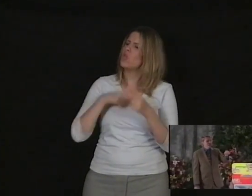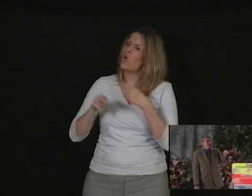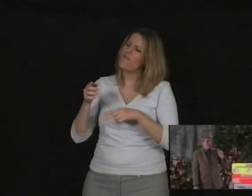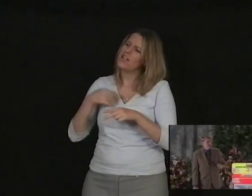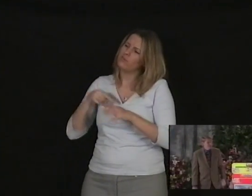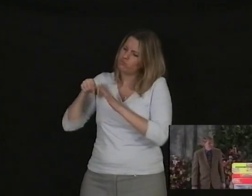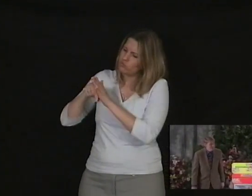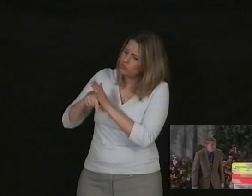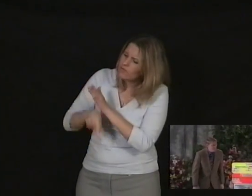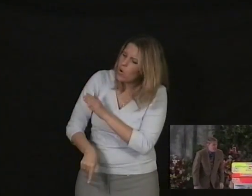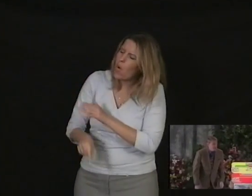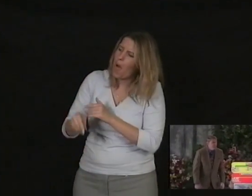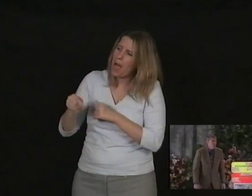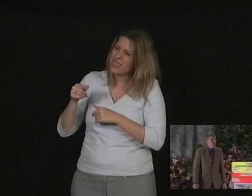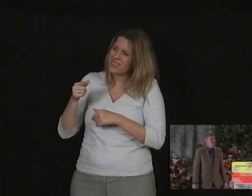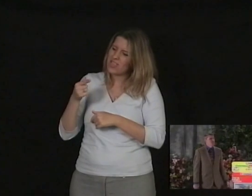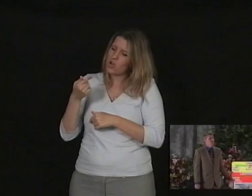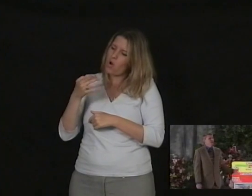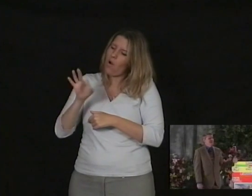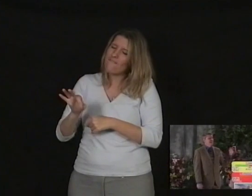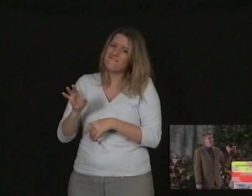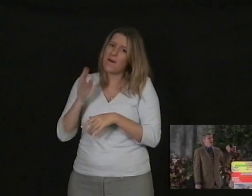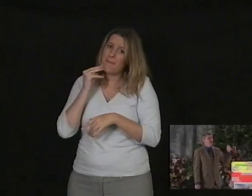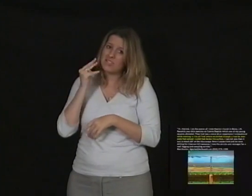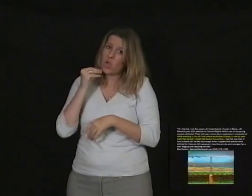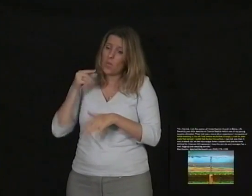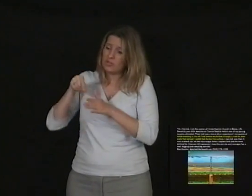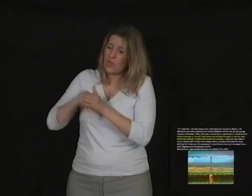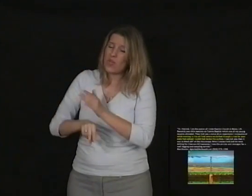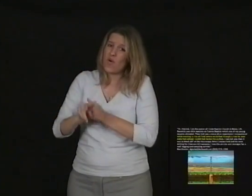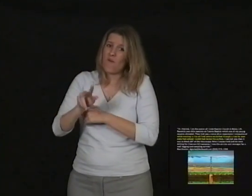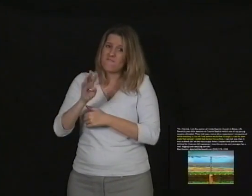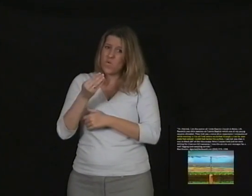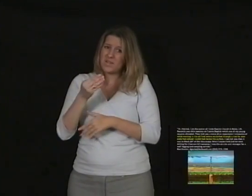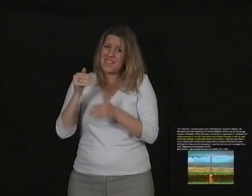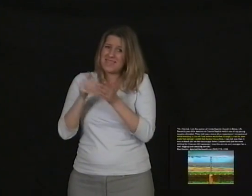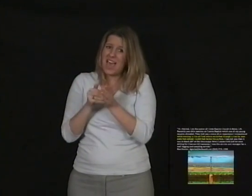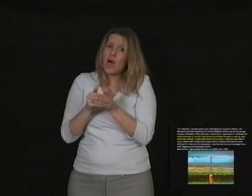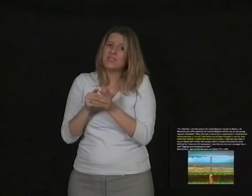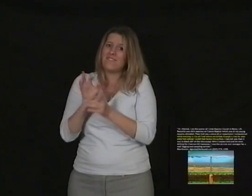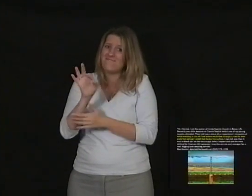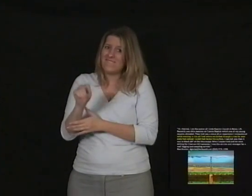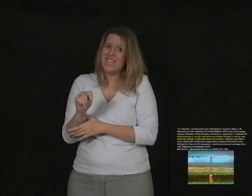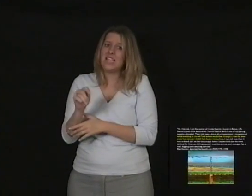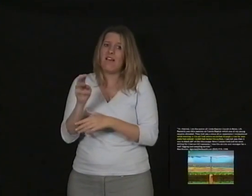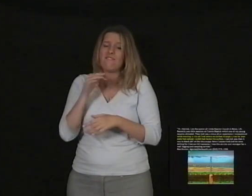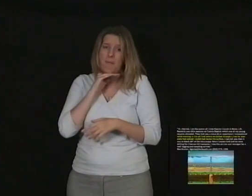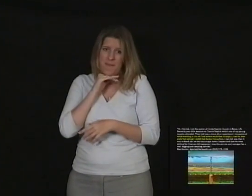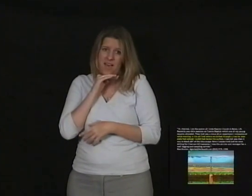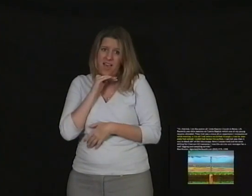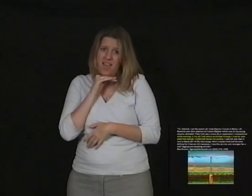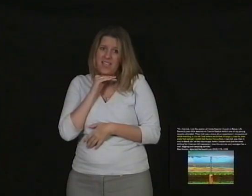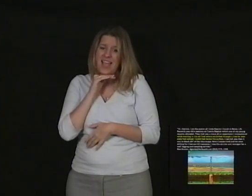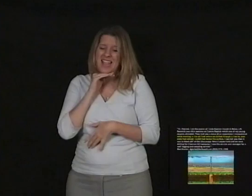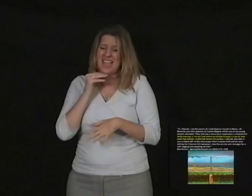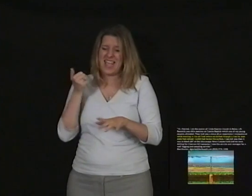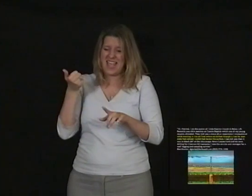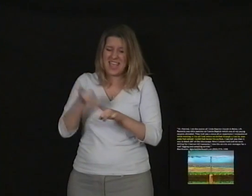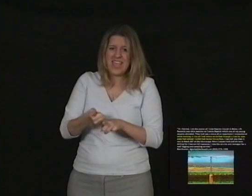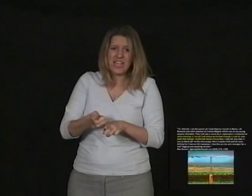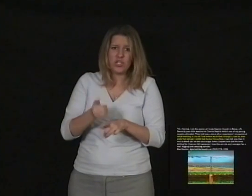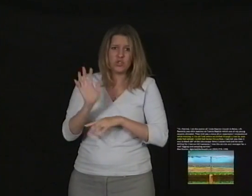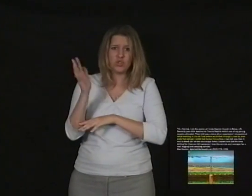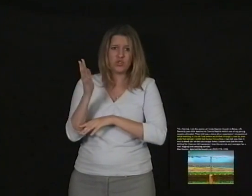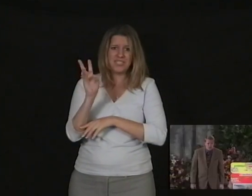the Gulf of Mexico. He said, we drilled through 14,000 feet of mud and hit trees 60 feet tall under 14,000 feet of mud.